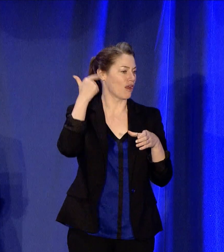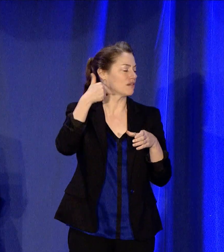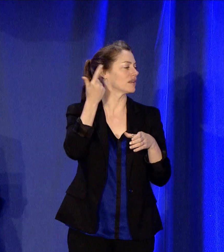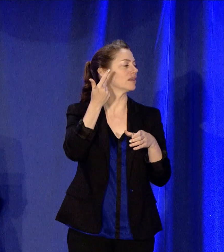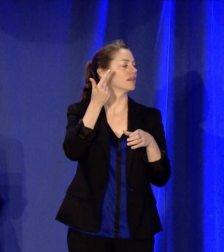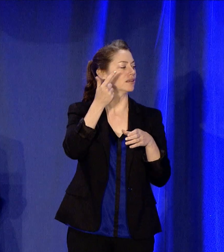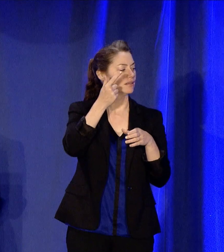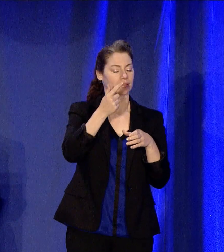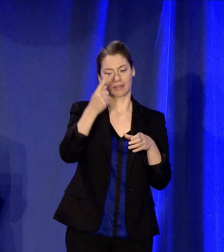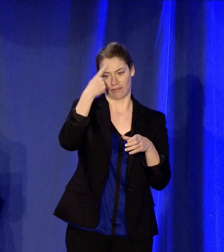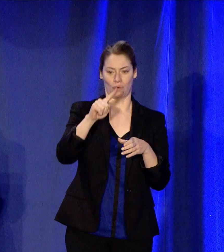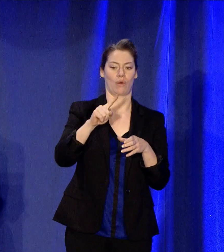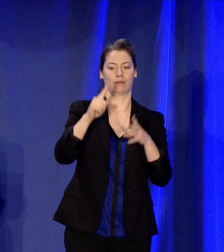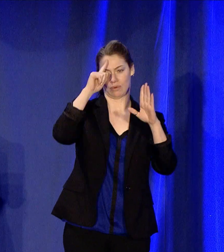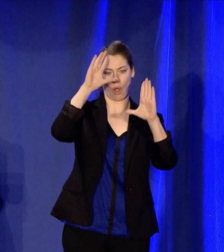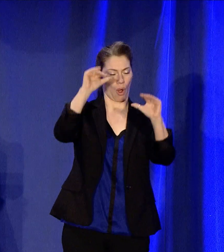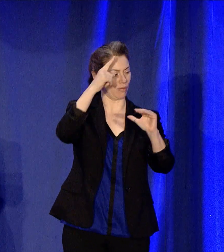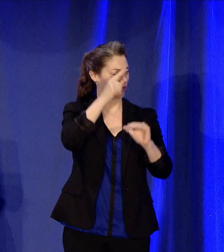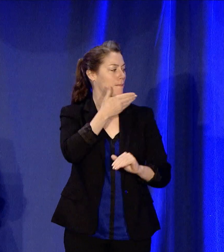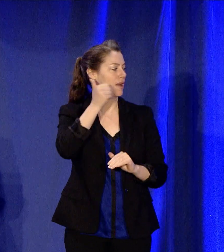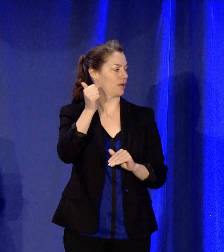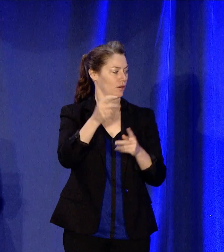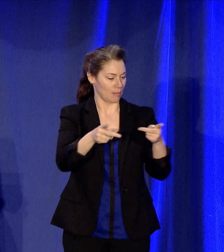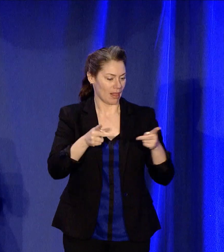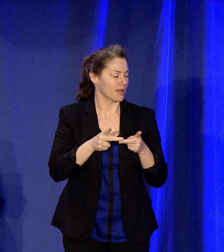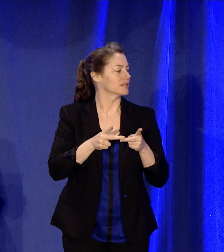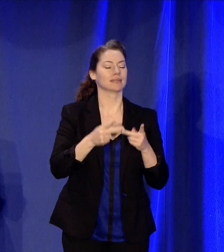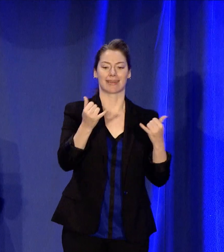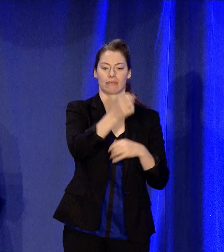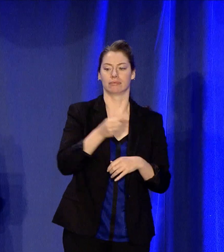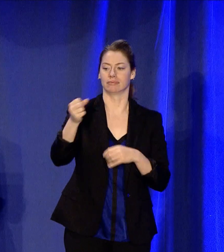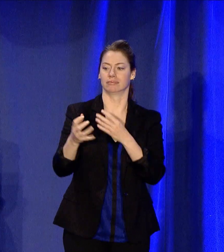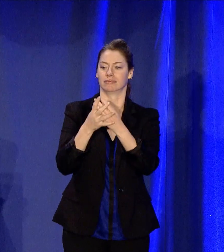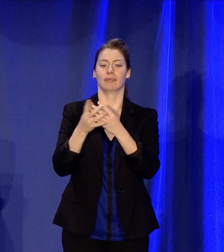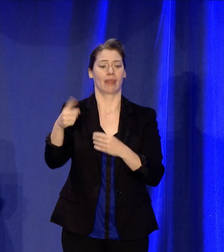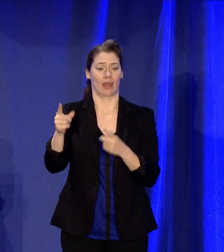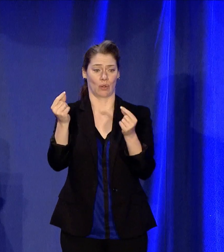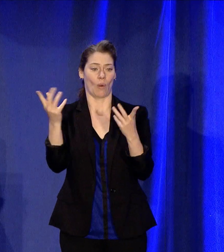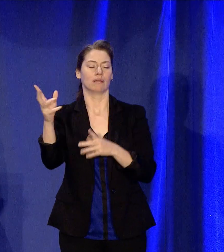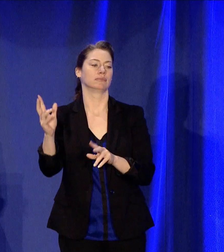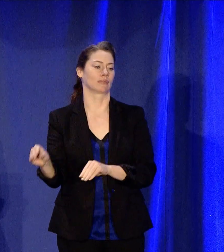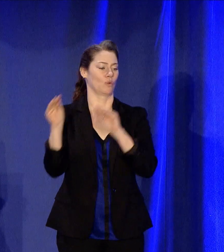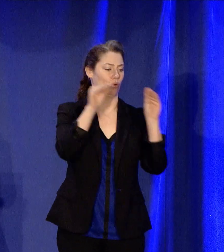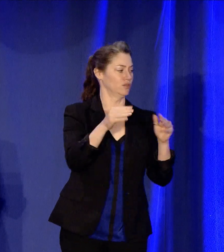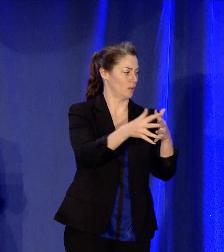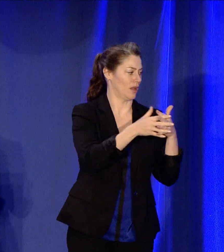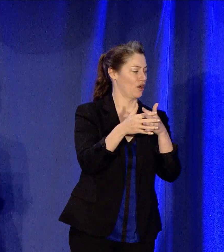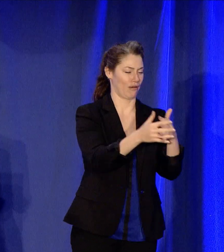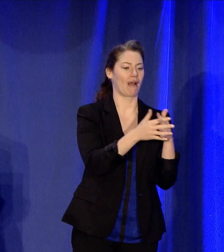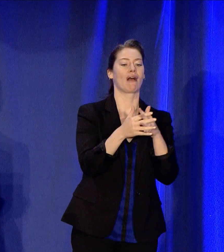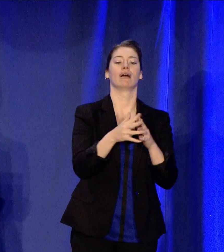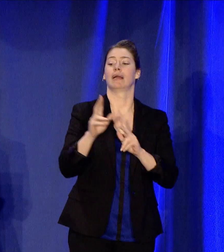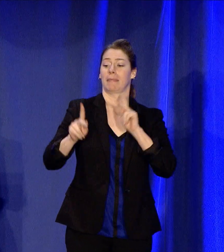jail, they look to America. The families in the Philippines whose loved ones